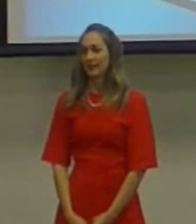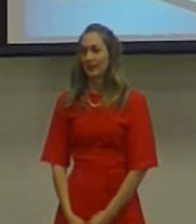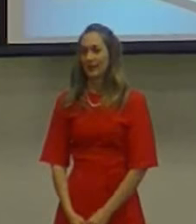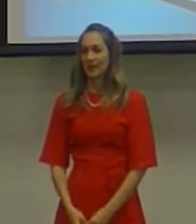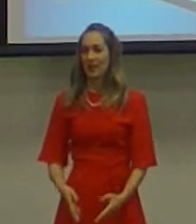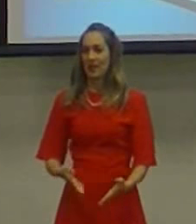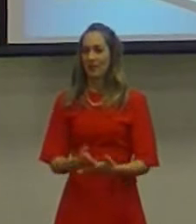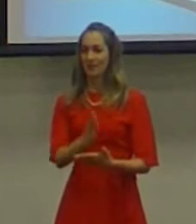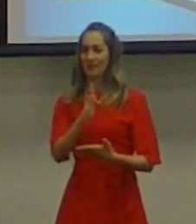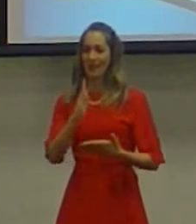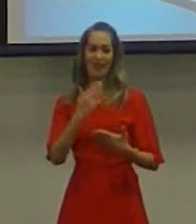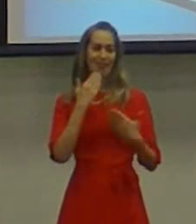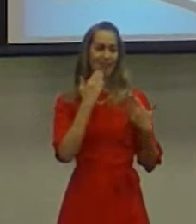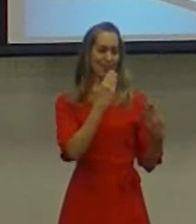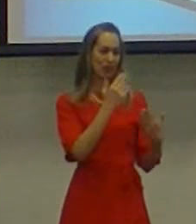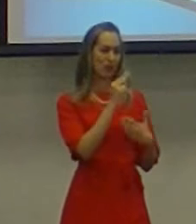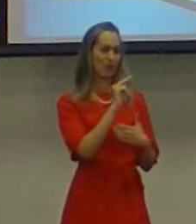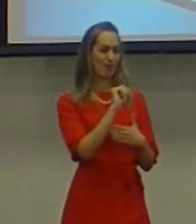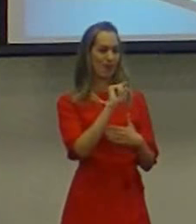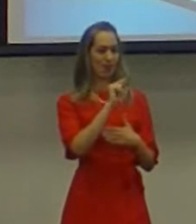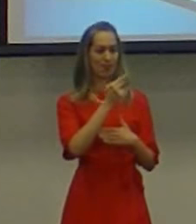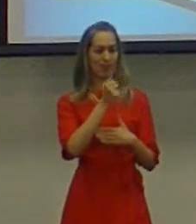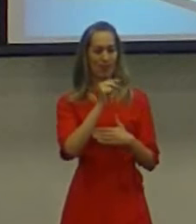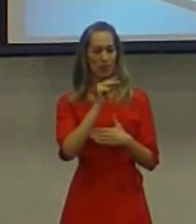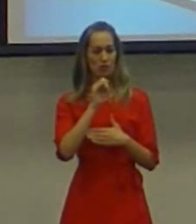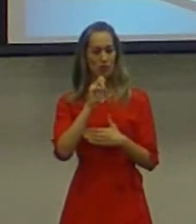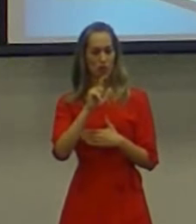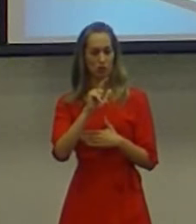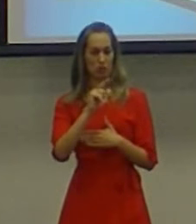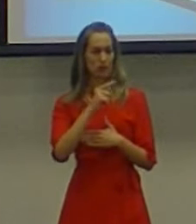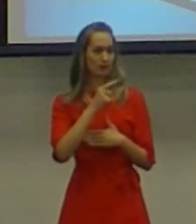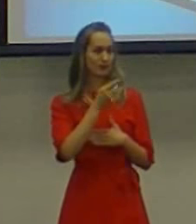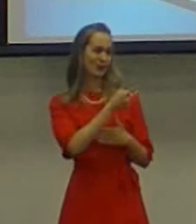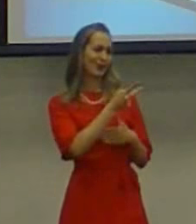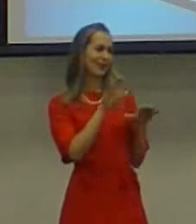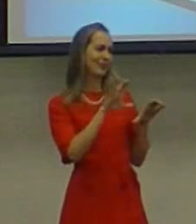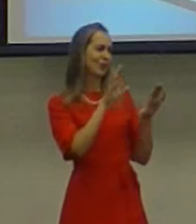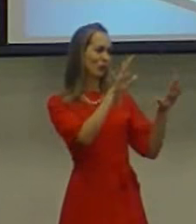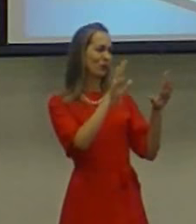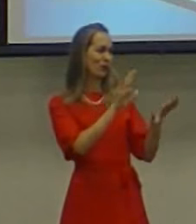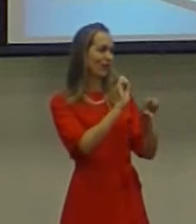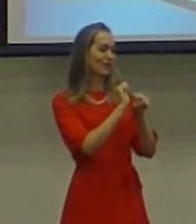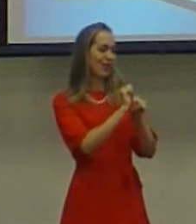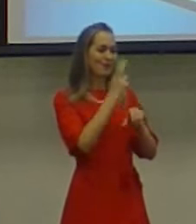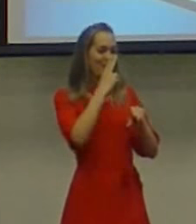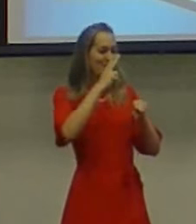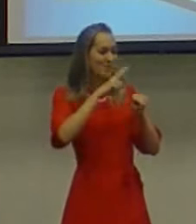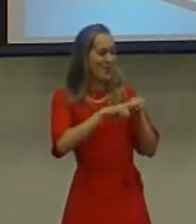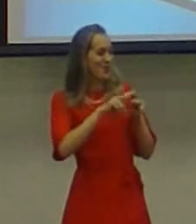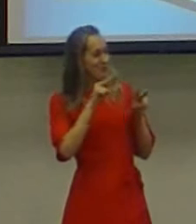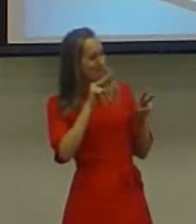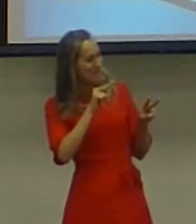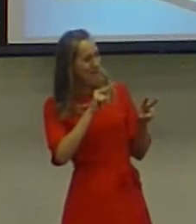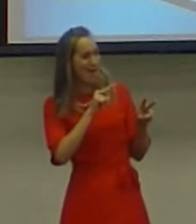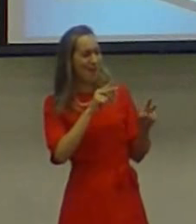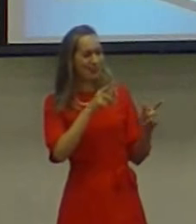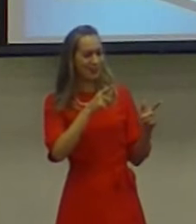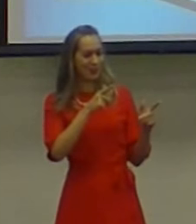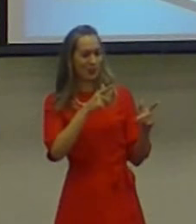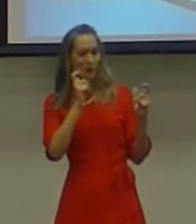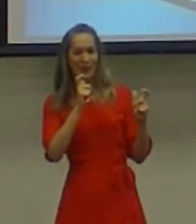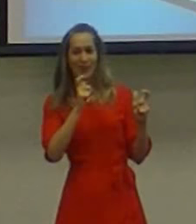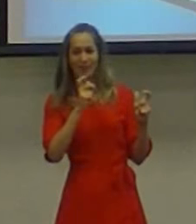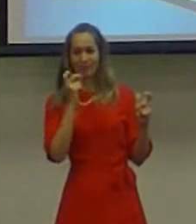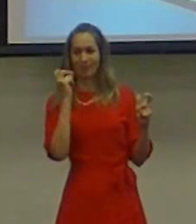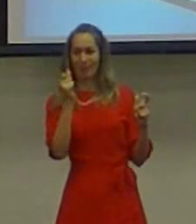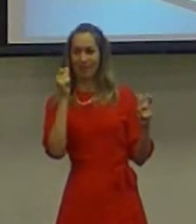All right, thanks. Thank you, Nathaniel. You guys did a great job. It was so fun to watch you guys there and just how quickly you fit in, and y'all